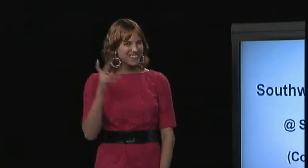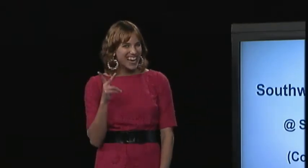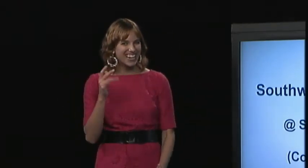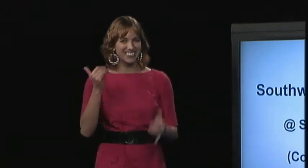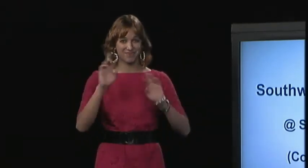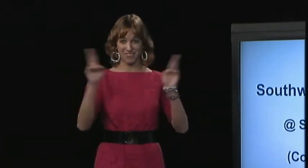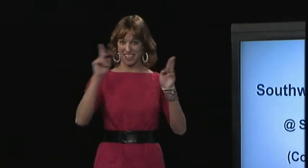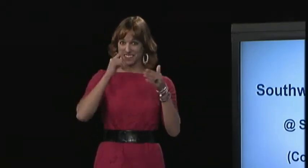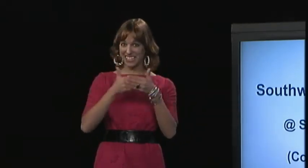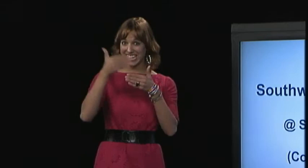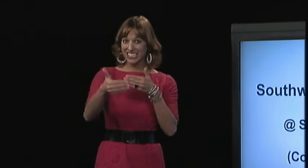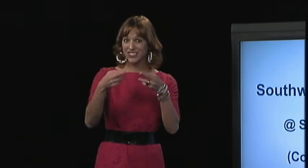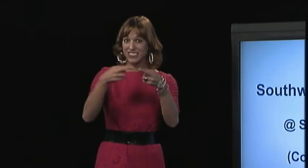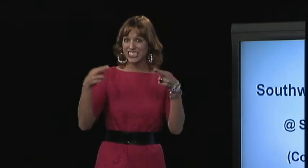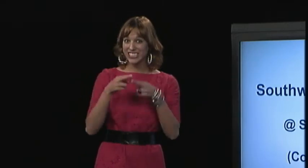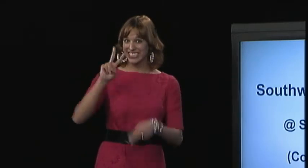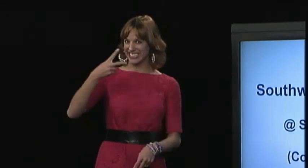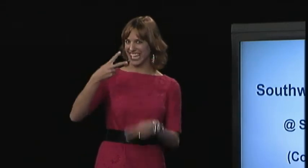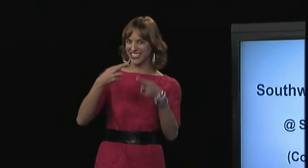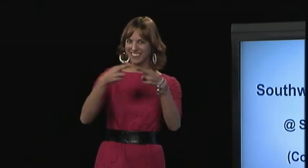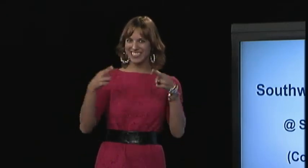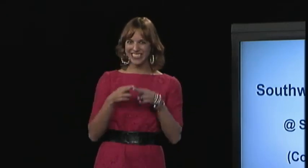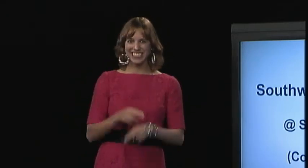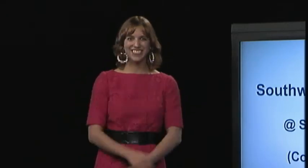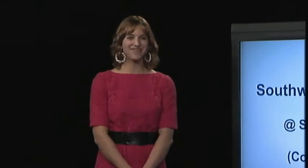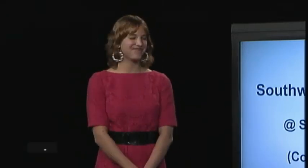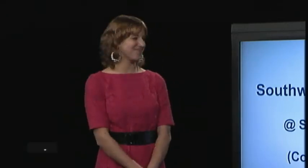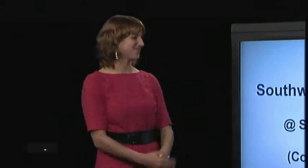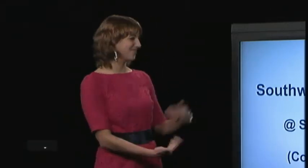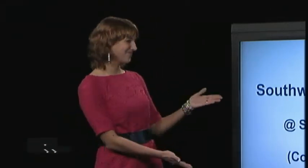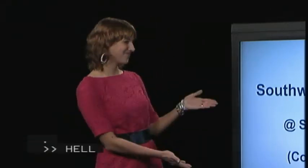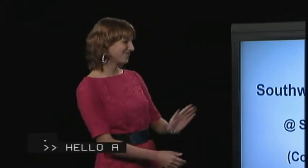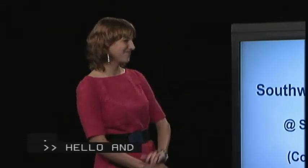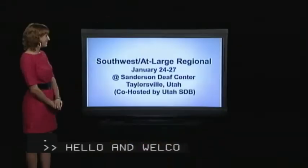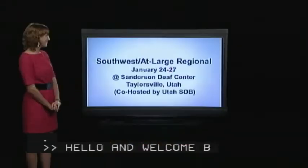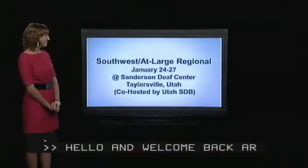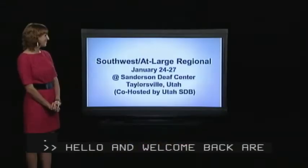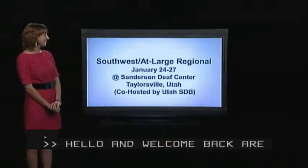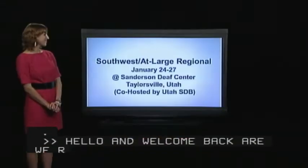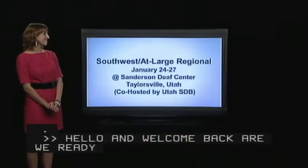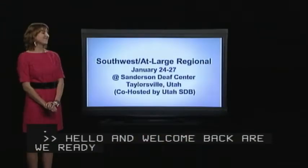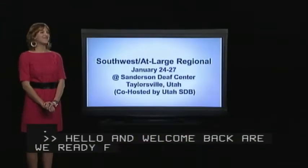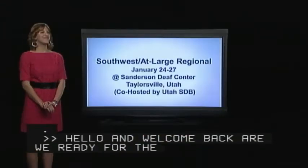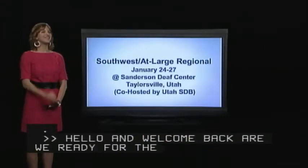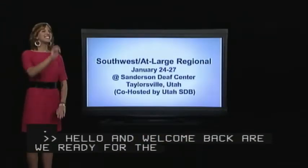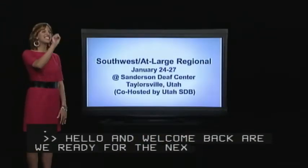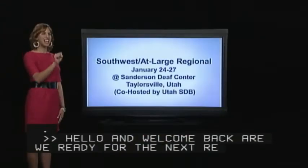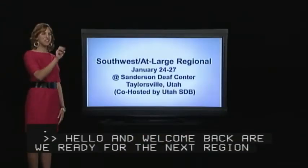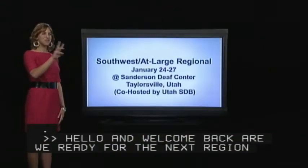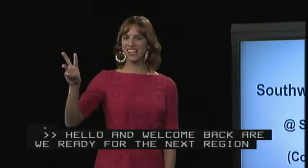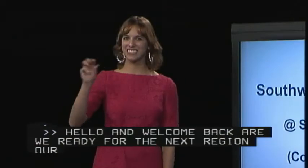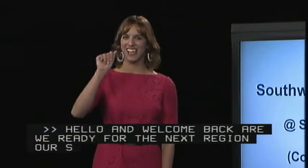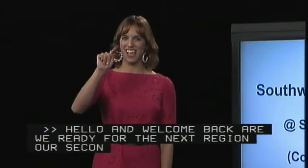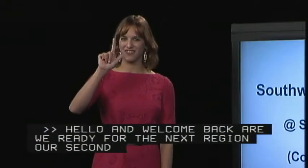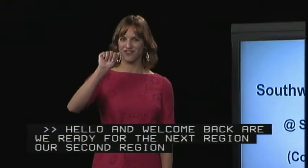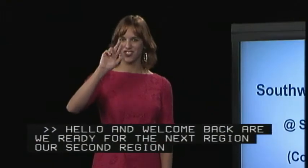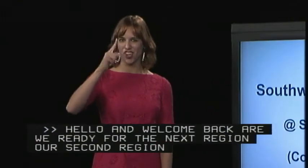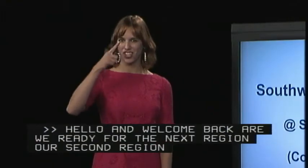Hello and welcome back. Are we ready for the next region? Our second region here is the Southwest